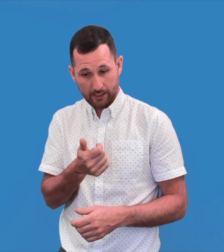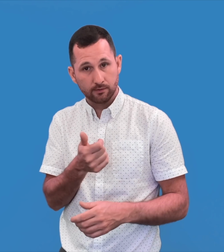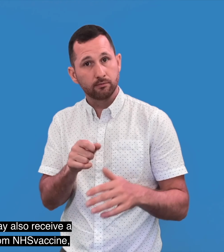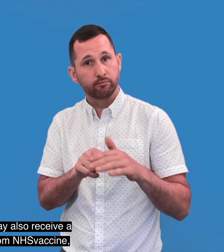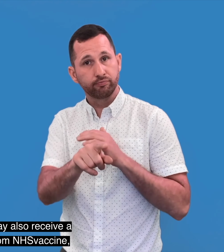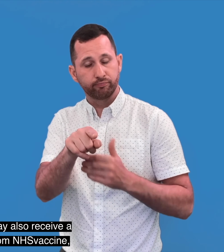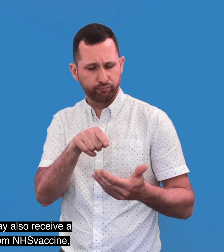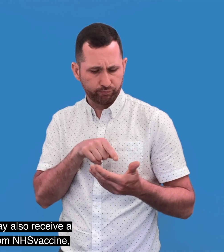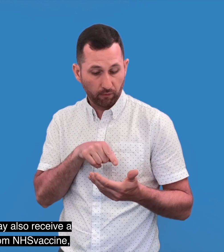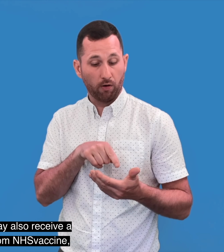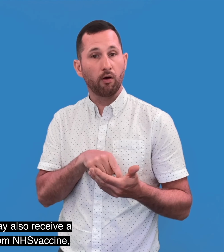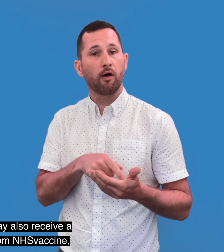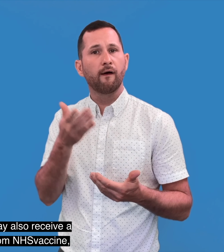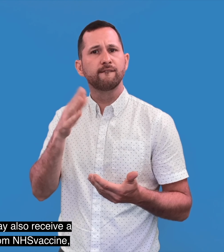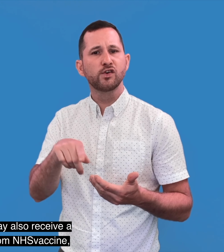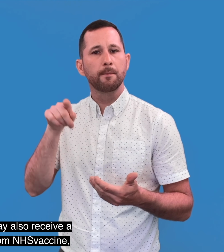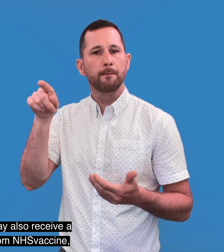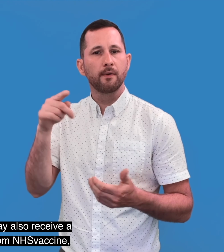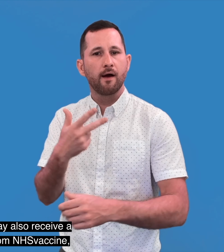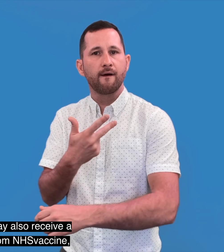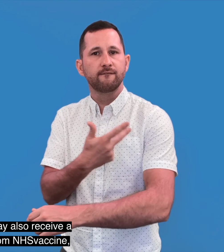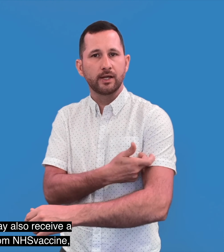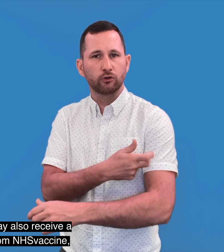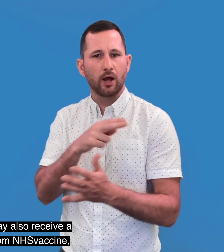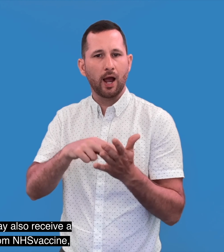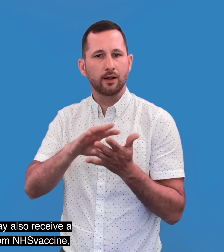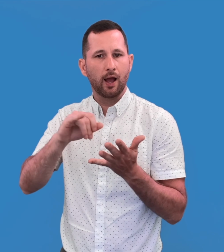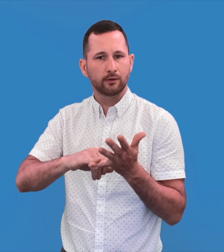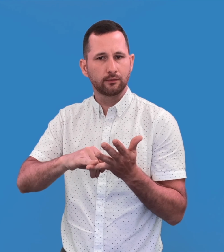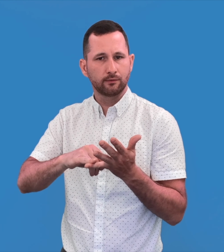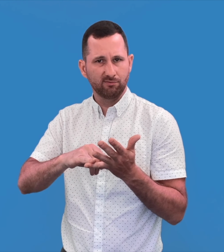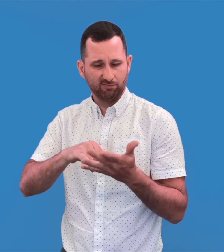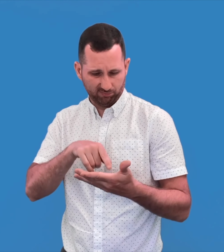You may also receive a text from NHS Vaccine